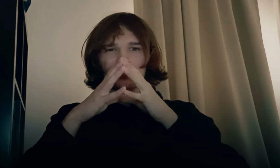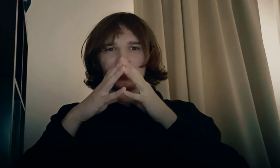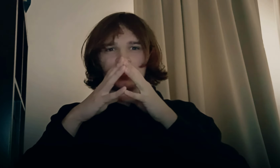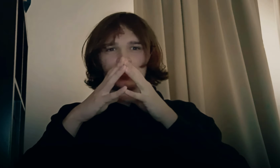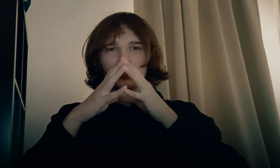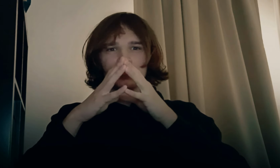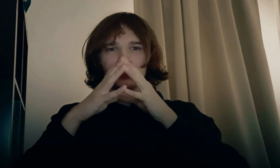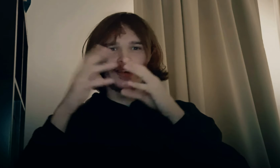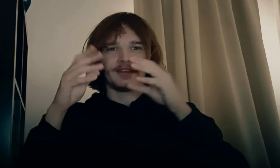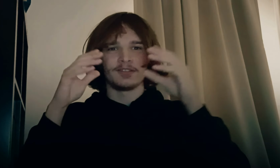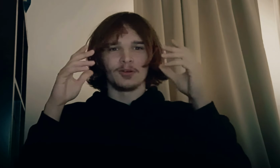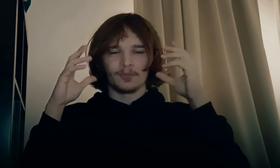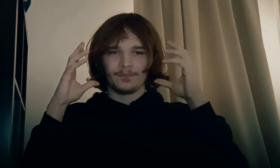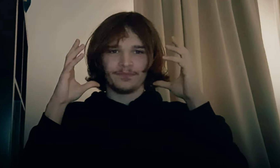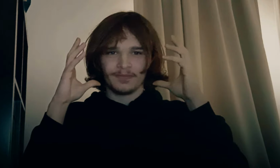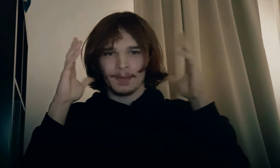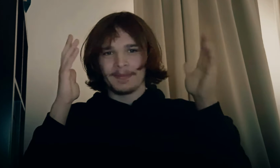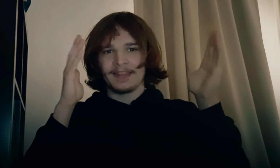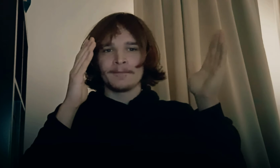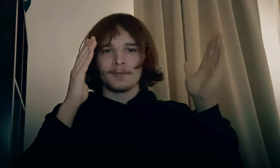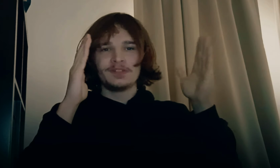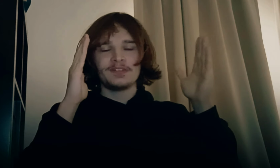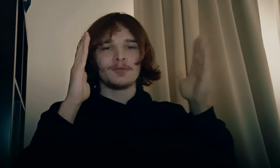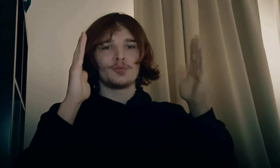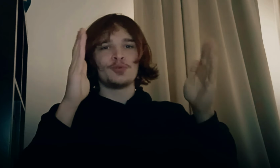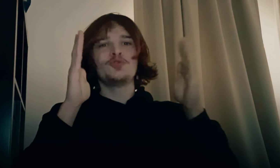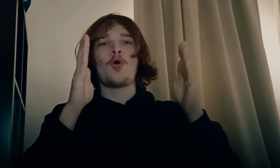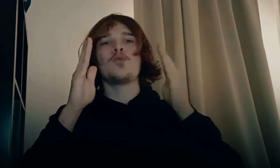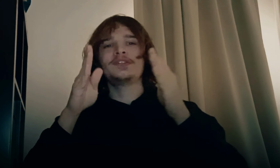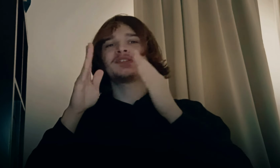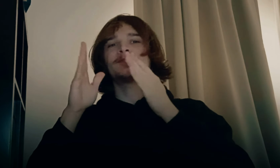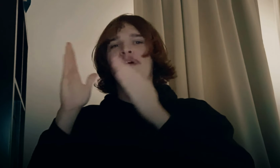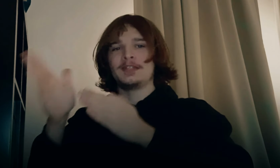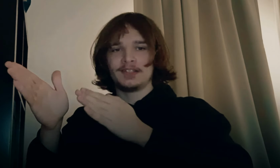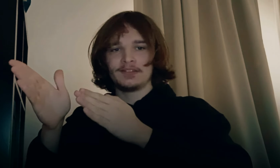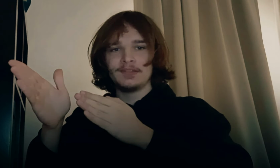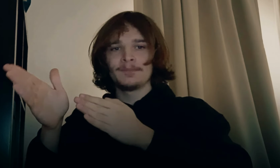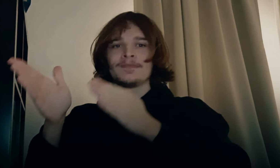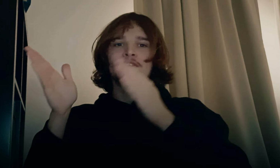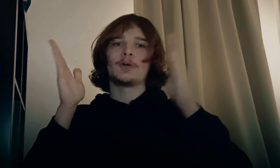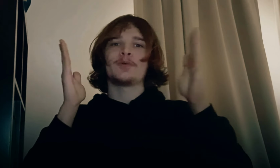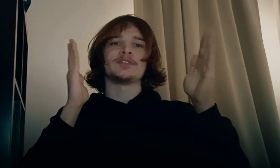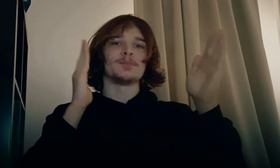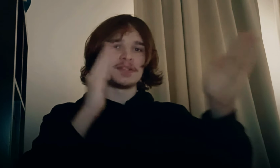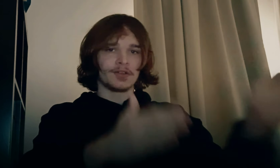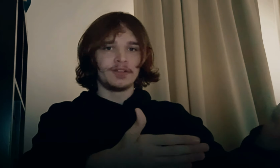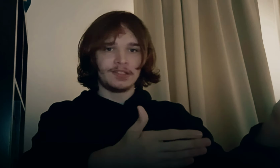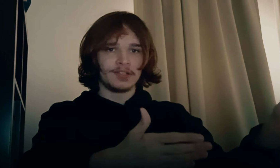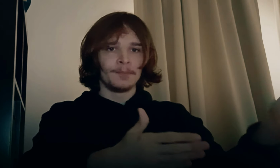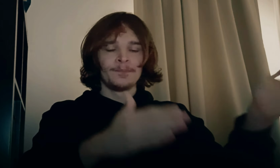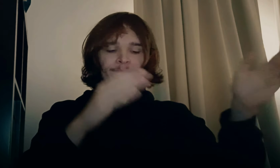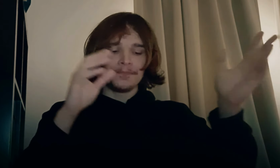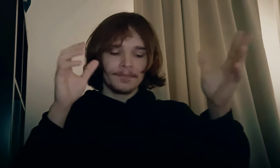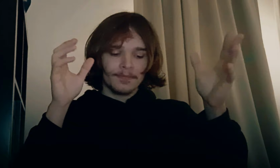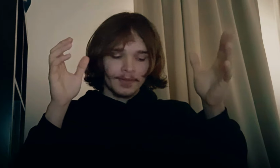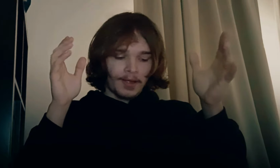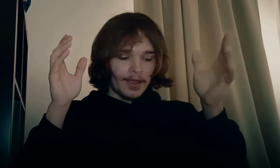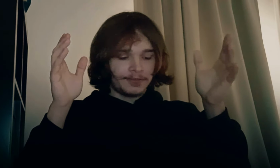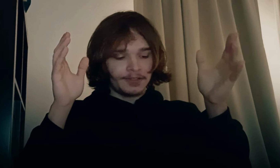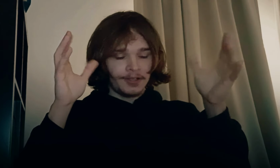being, like, you know, being what. You know what is femininity, you know what is masculinity, and